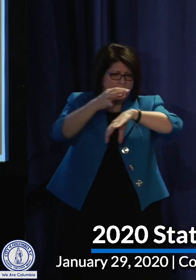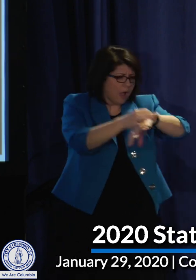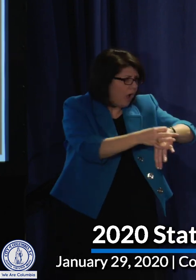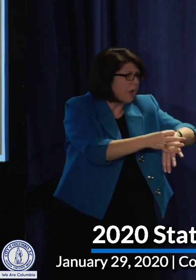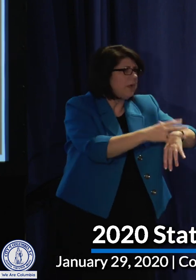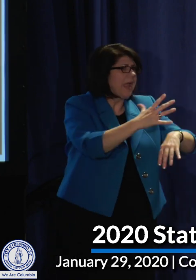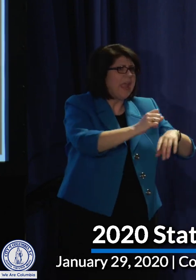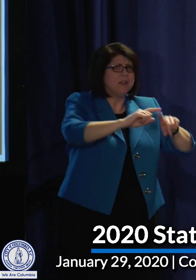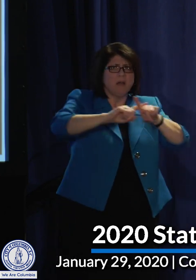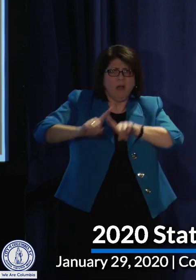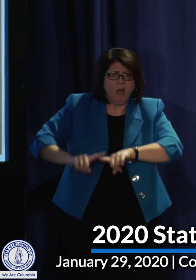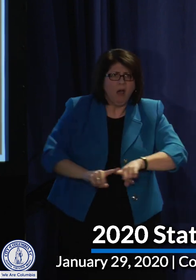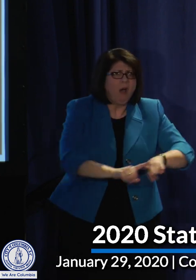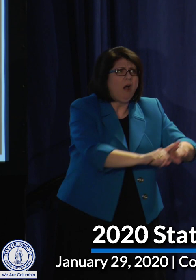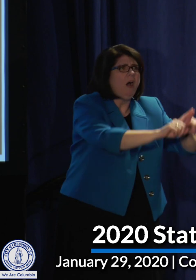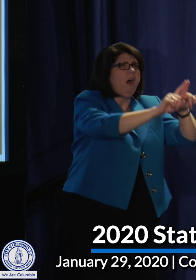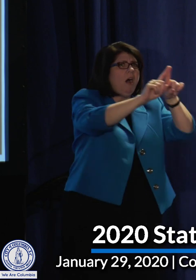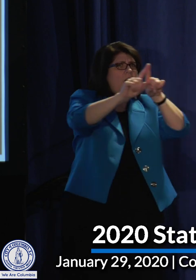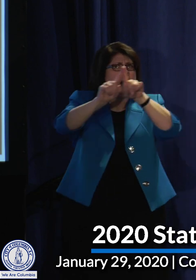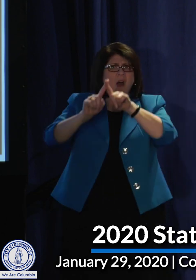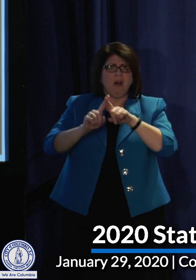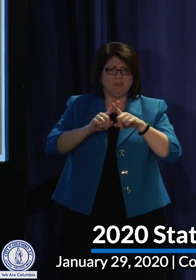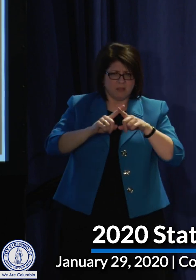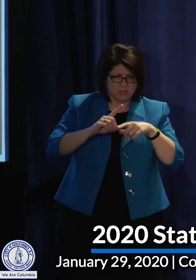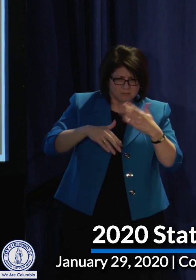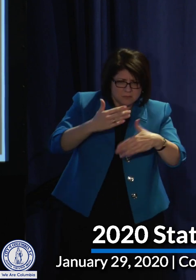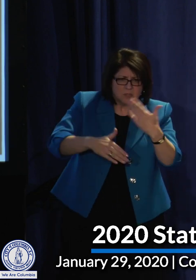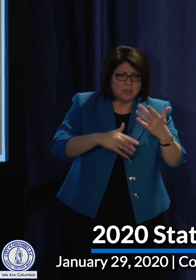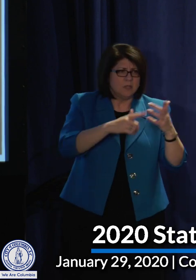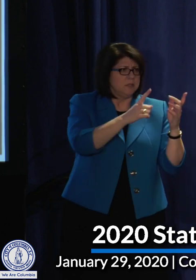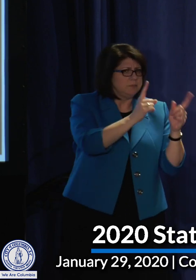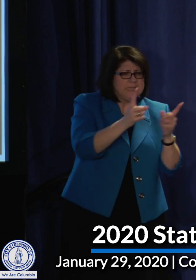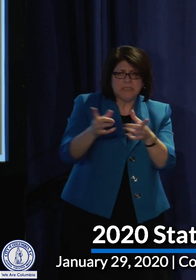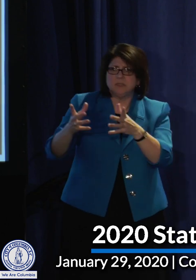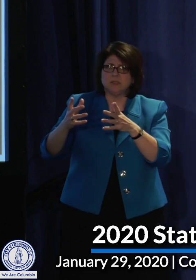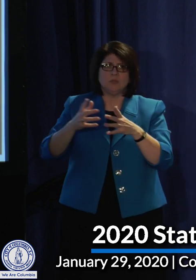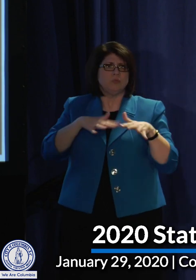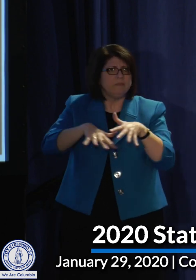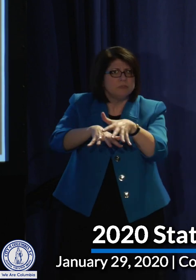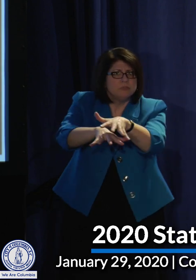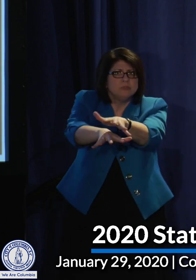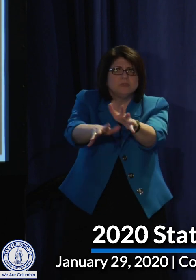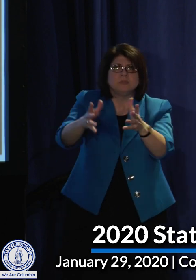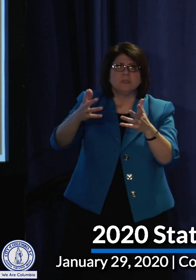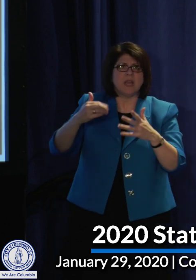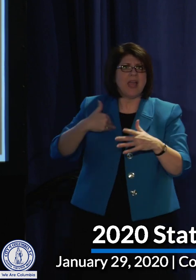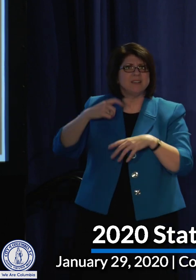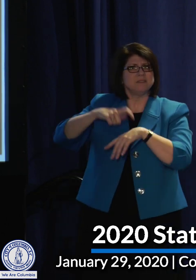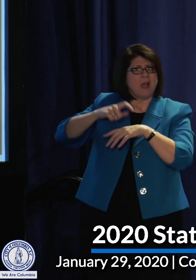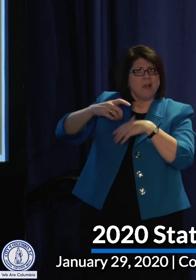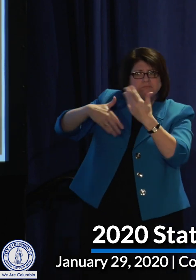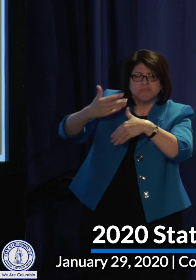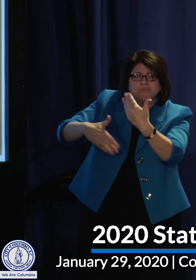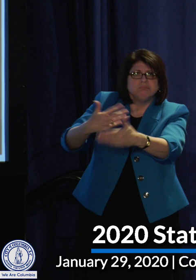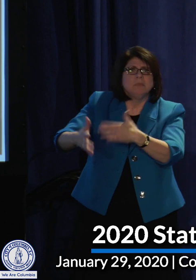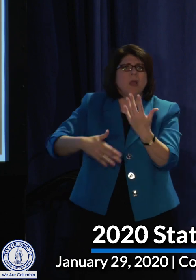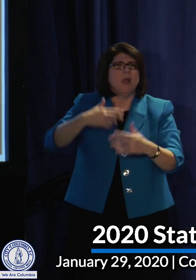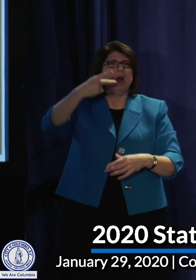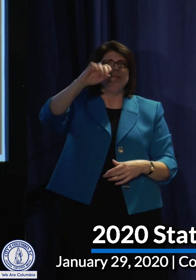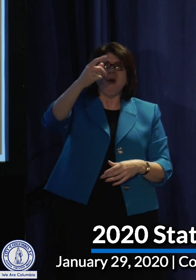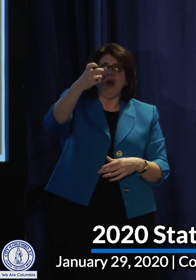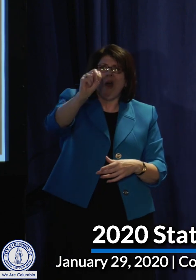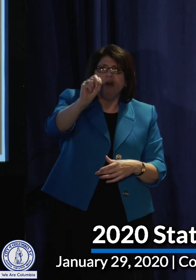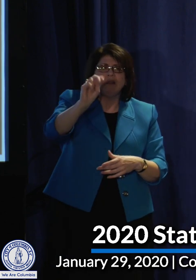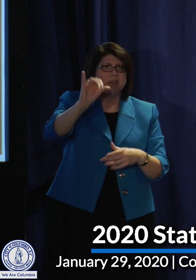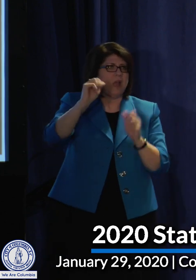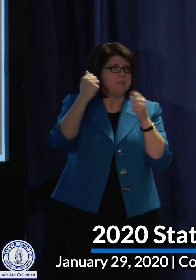and all the clocks embedded in our flesh. There's the clock of the river, which measures its banks, and the clock of pollen, which slows